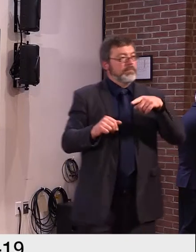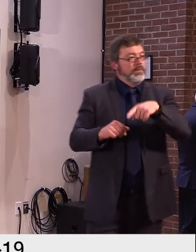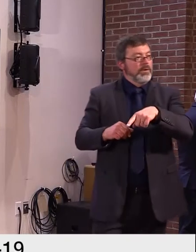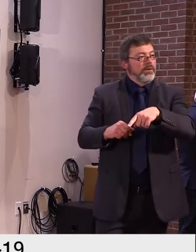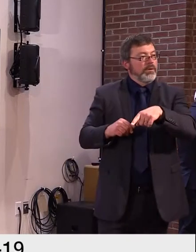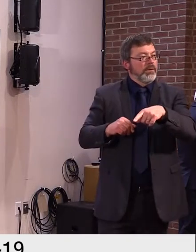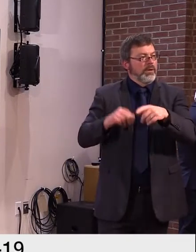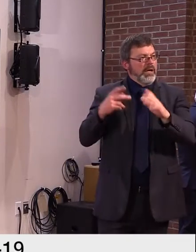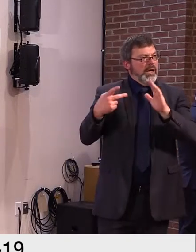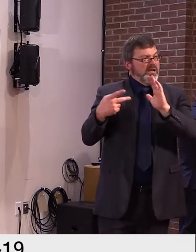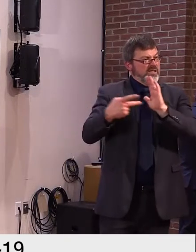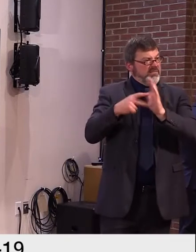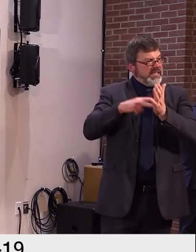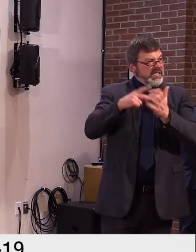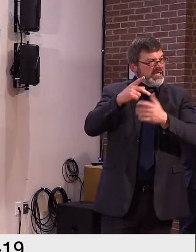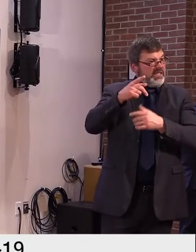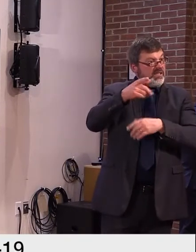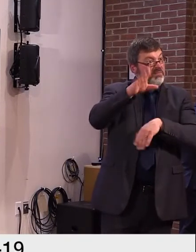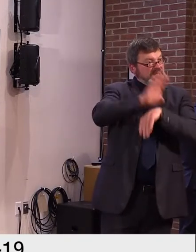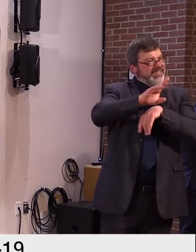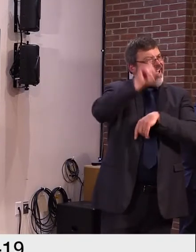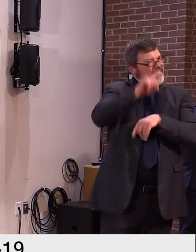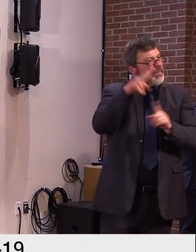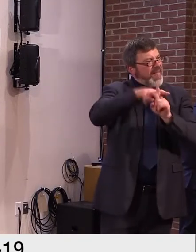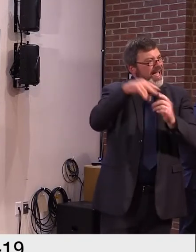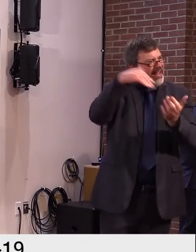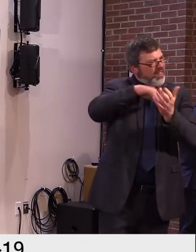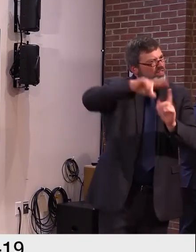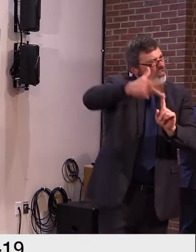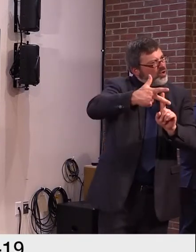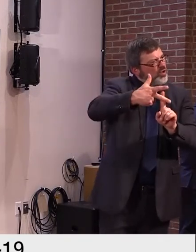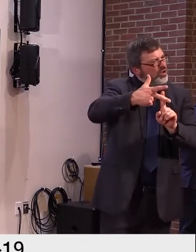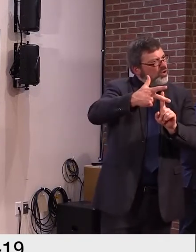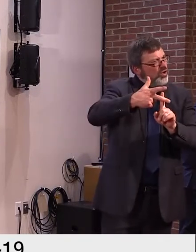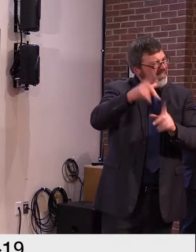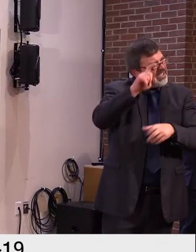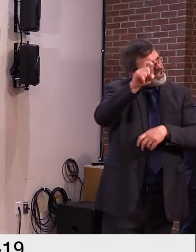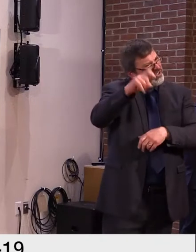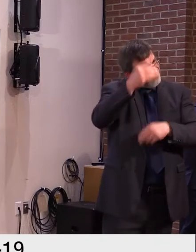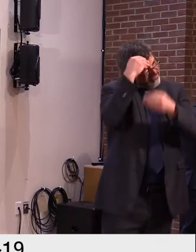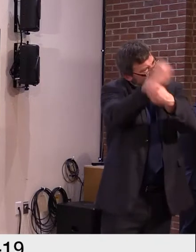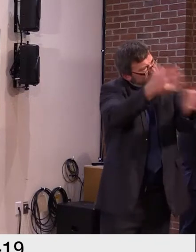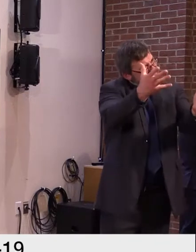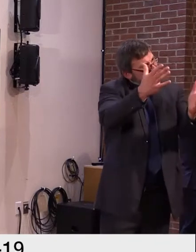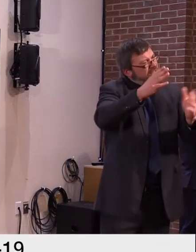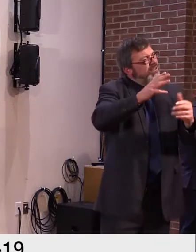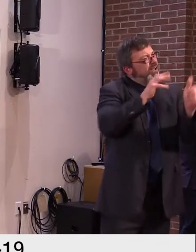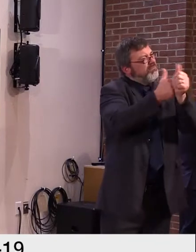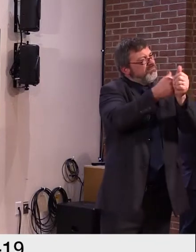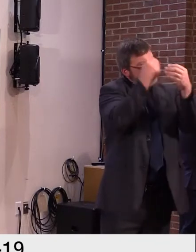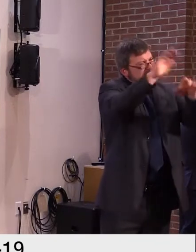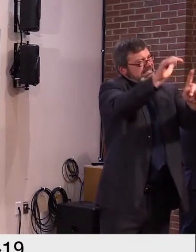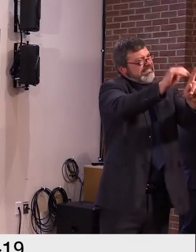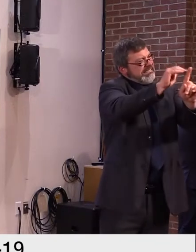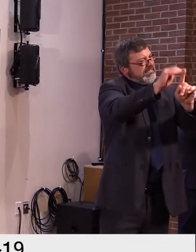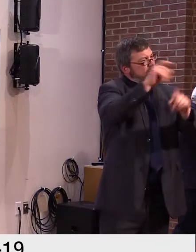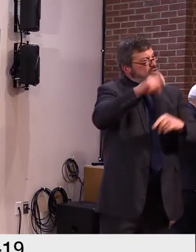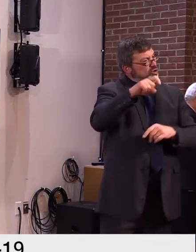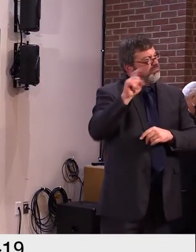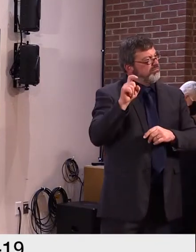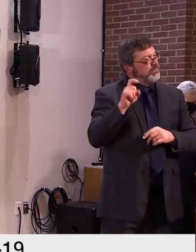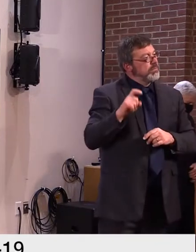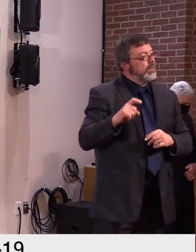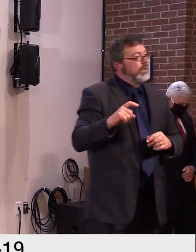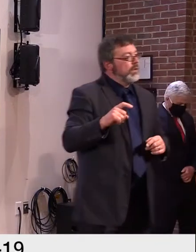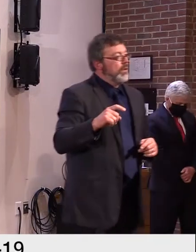How will they be notified of that? Well, we would either send an email out, or we will make sure that it's